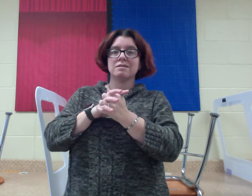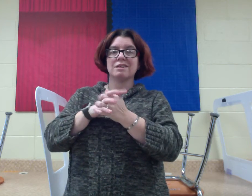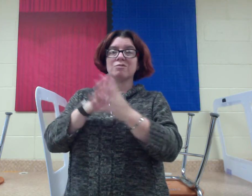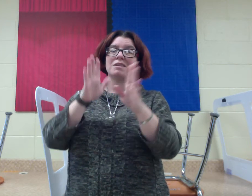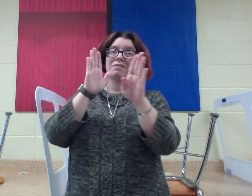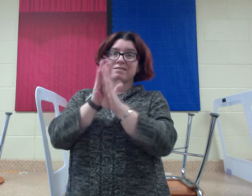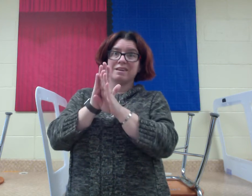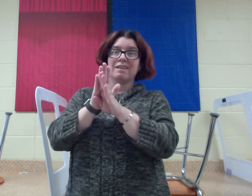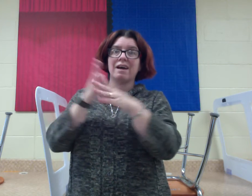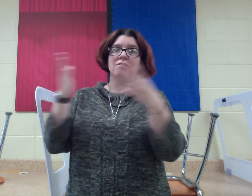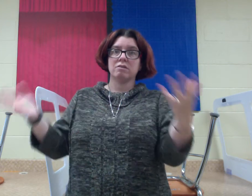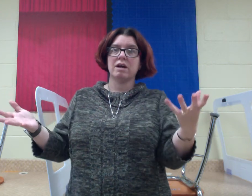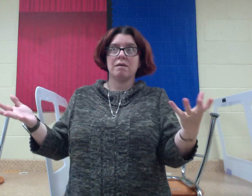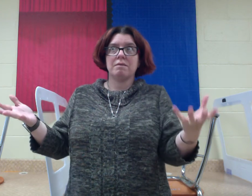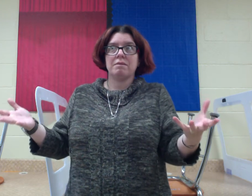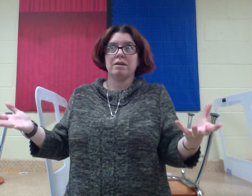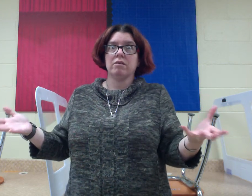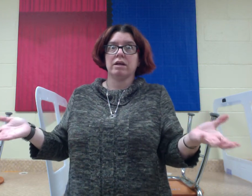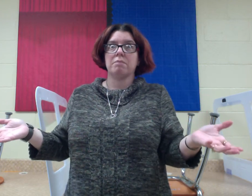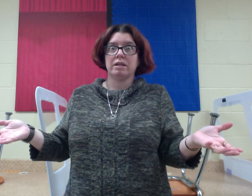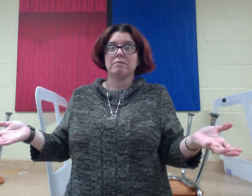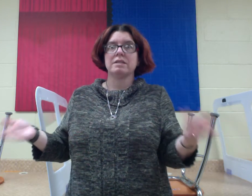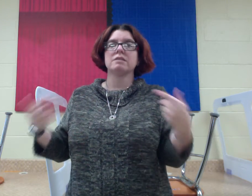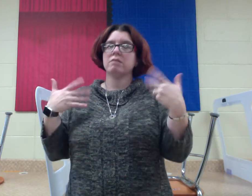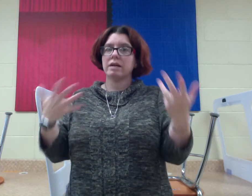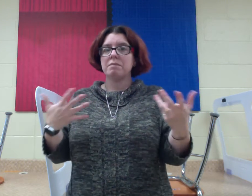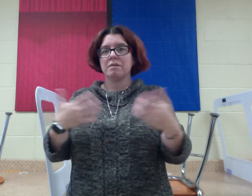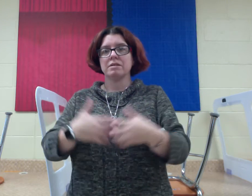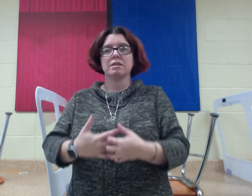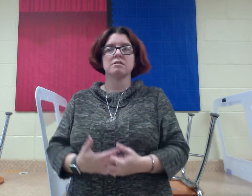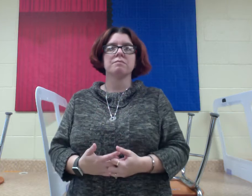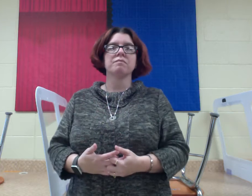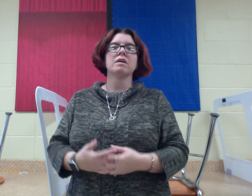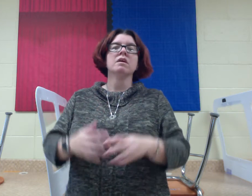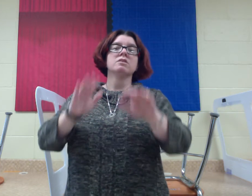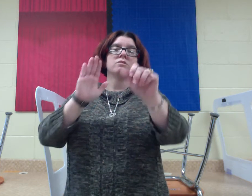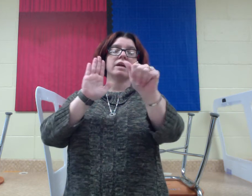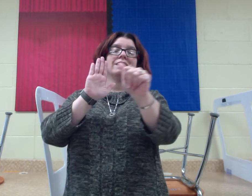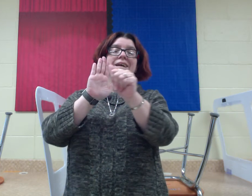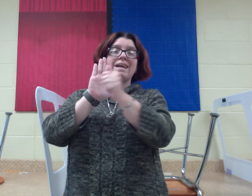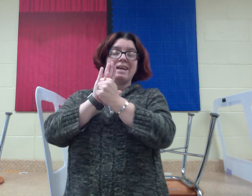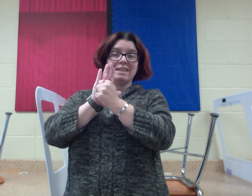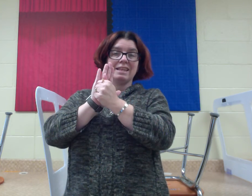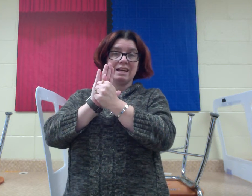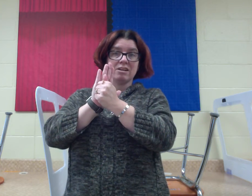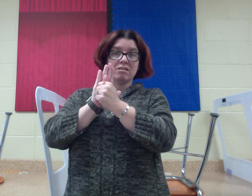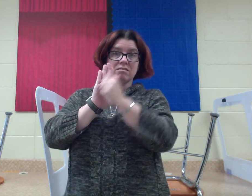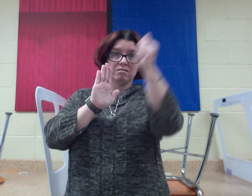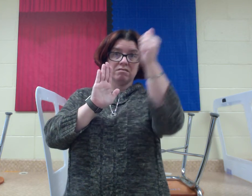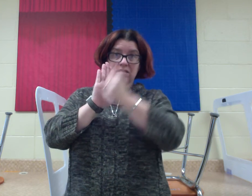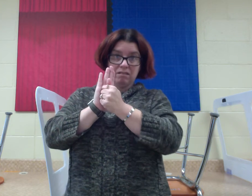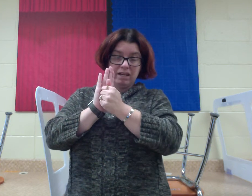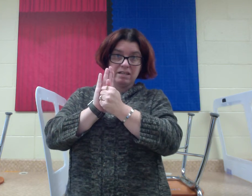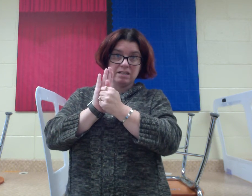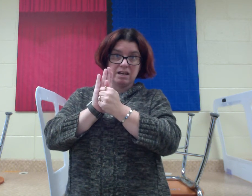tells me that if I say that, they're not, I'm not meaning, oh, I got a bell on my test. No, got a B on my test. So, again, hit the letter into the non